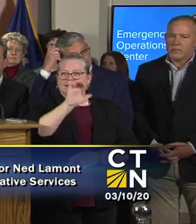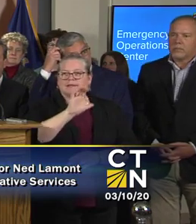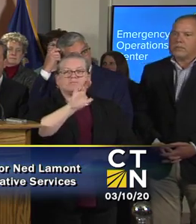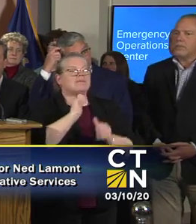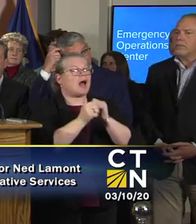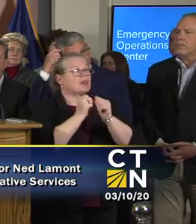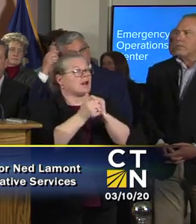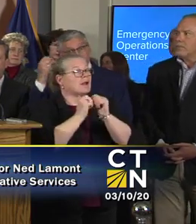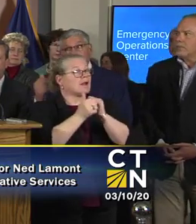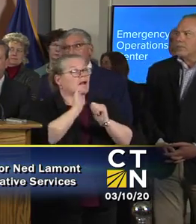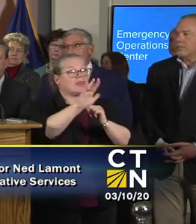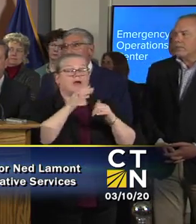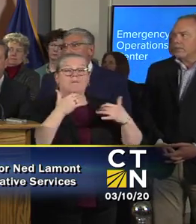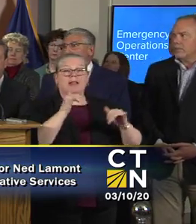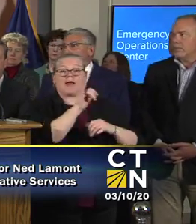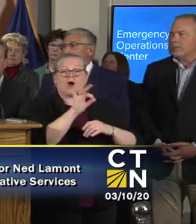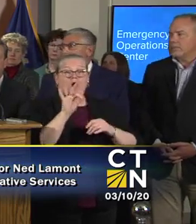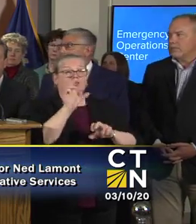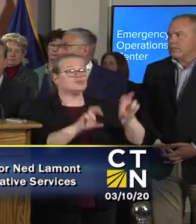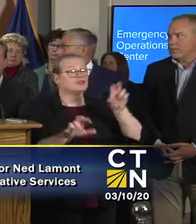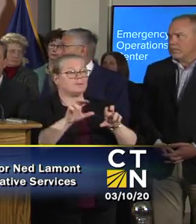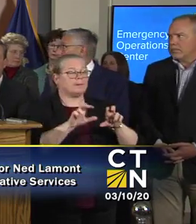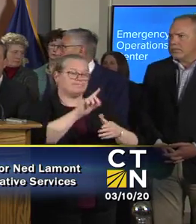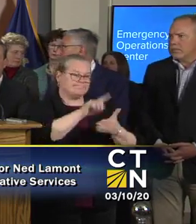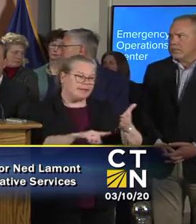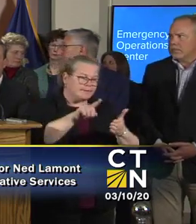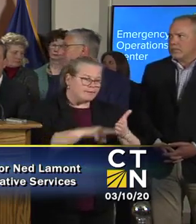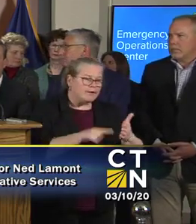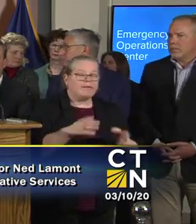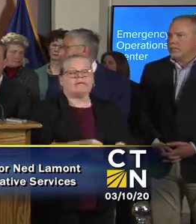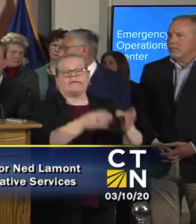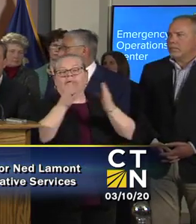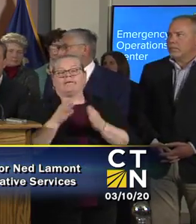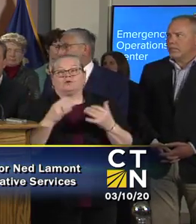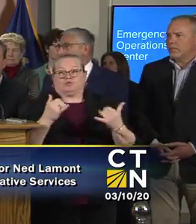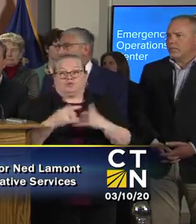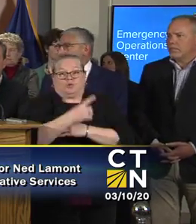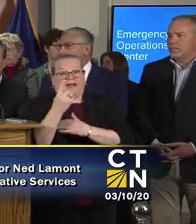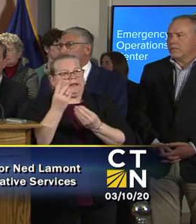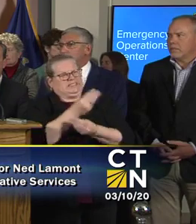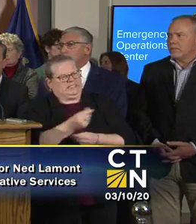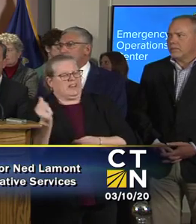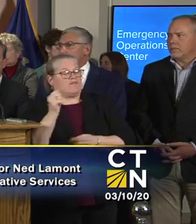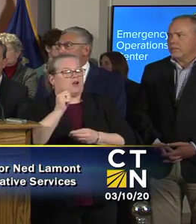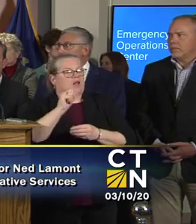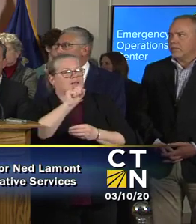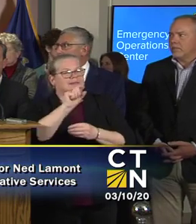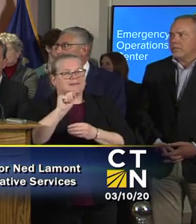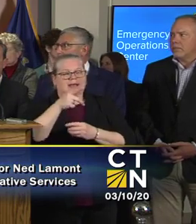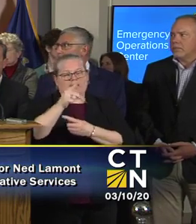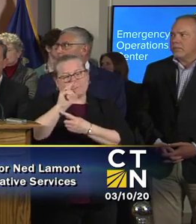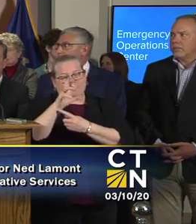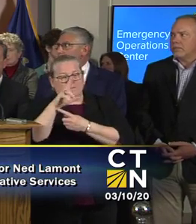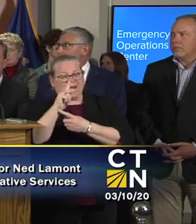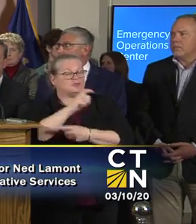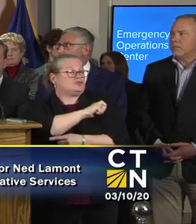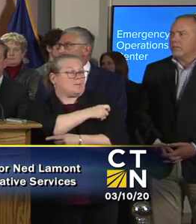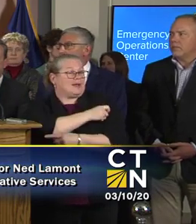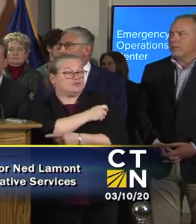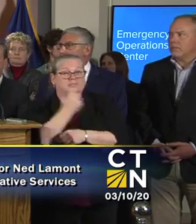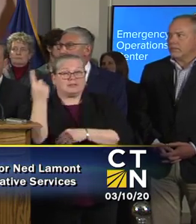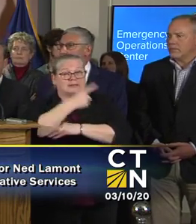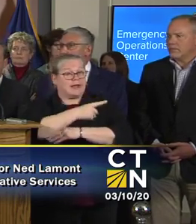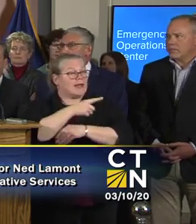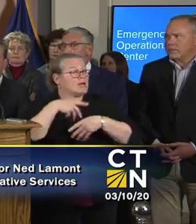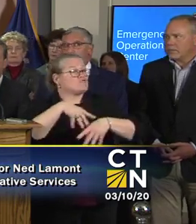playoffs. We've seen several St. Patrick's Day parades today canceled. Private sector, we've seen many